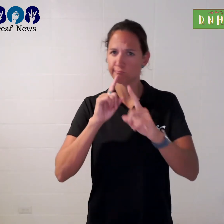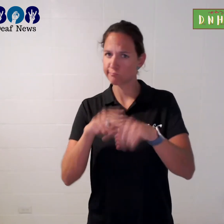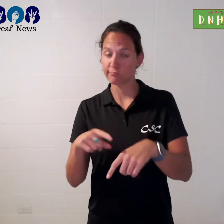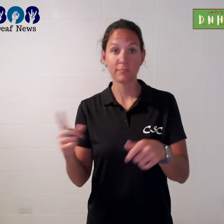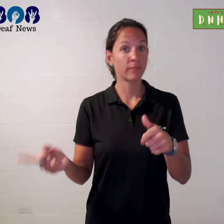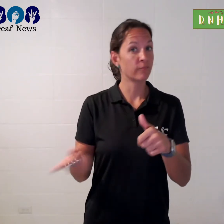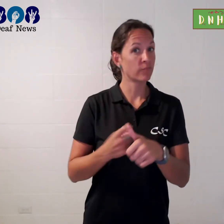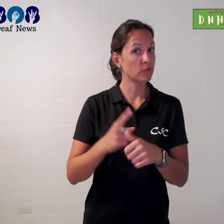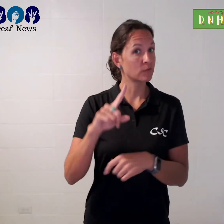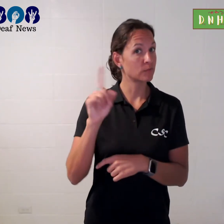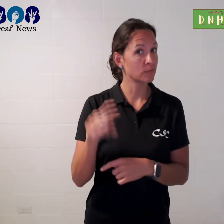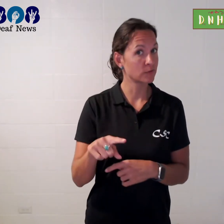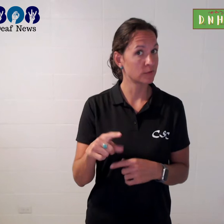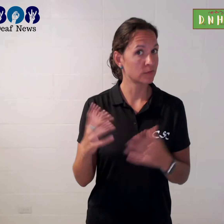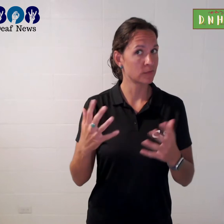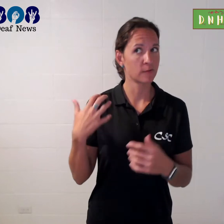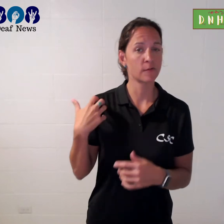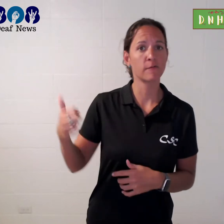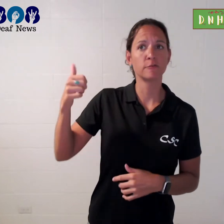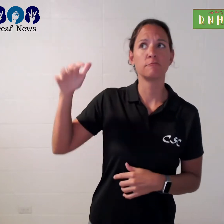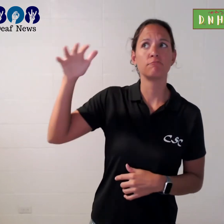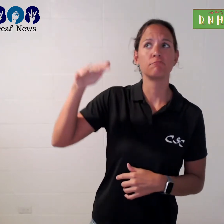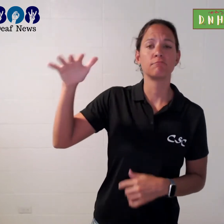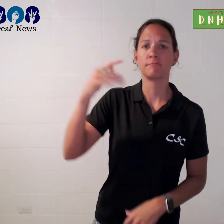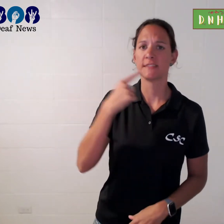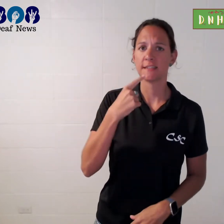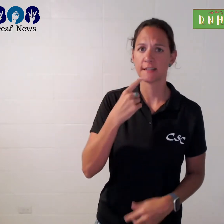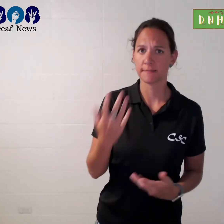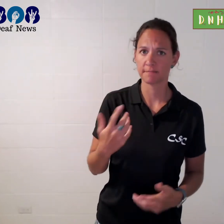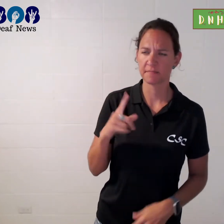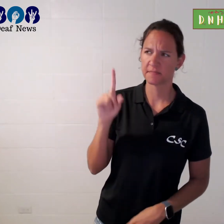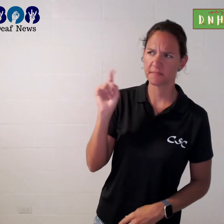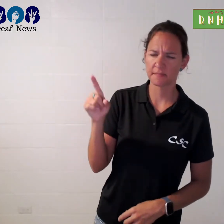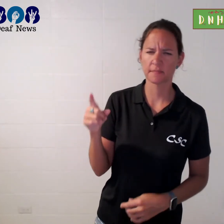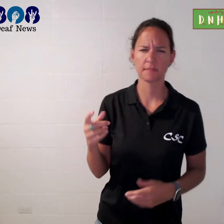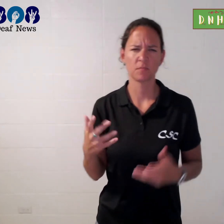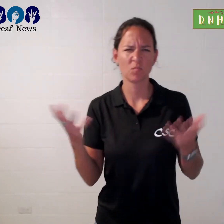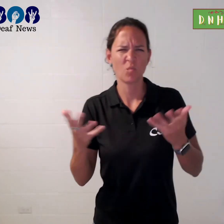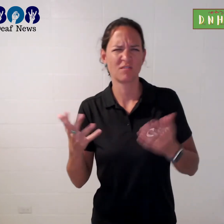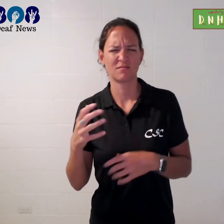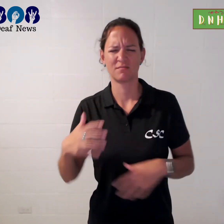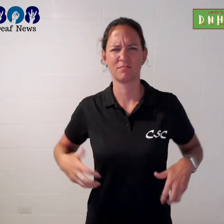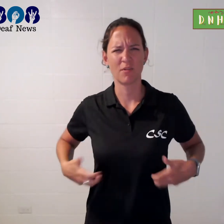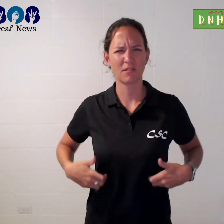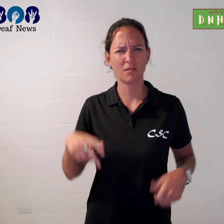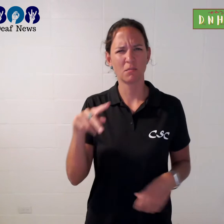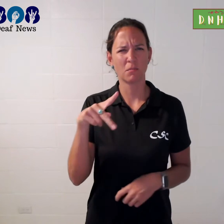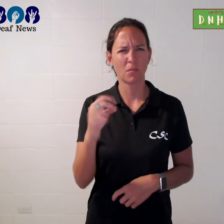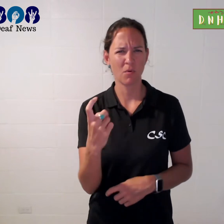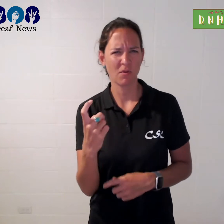This report will include a list of questions and answers. The first question asked